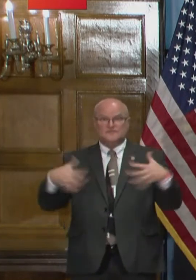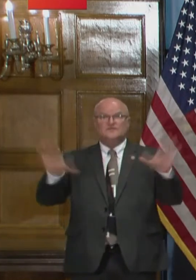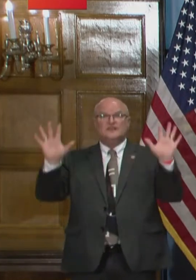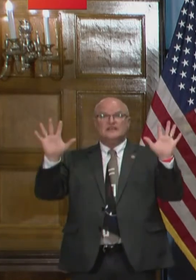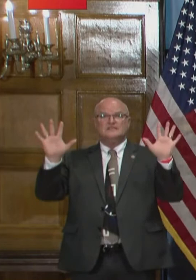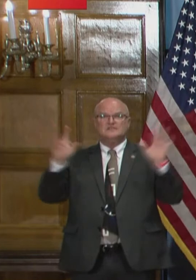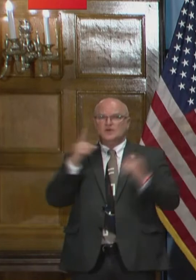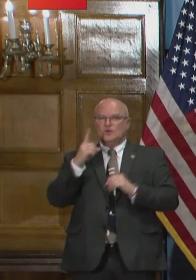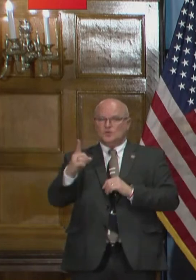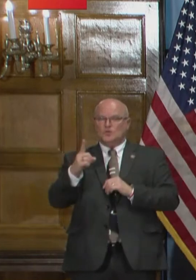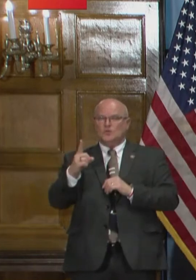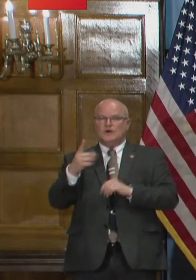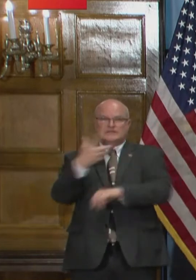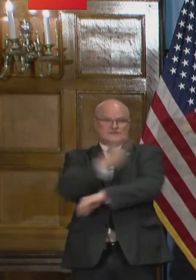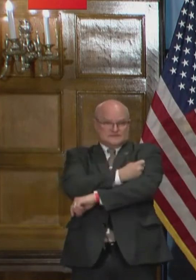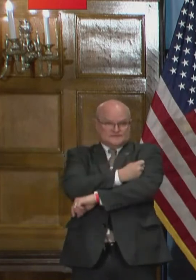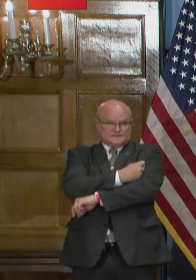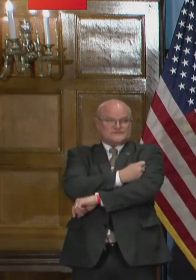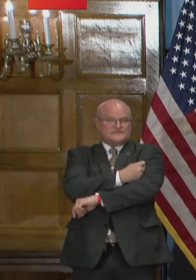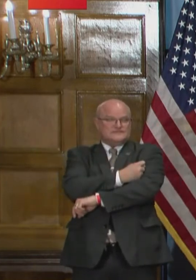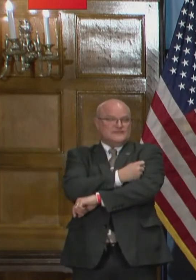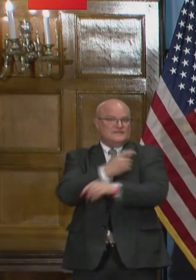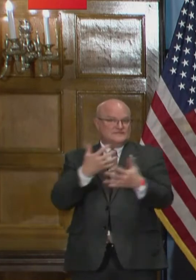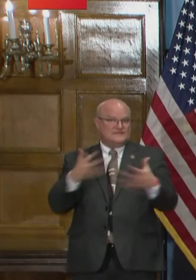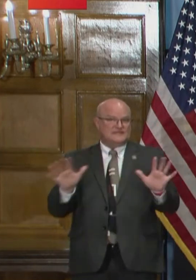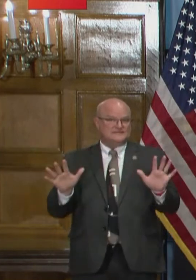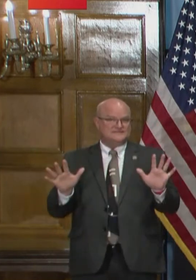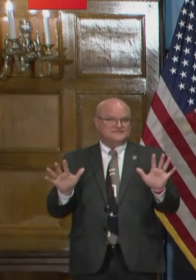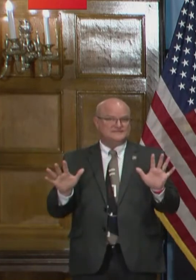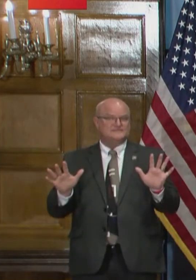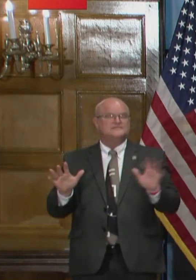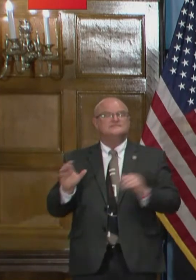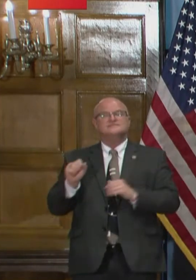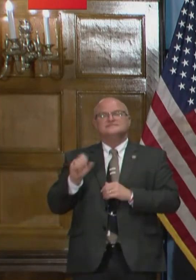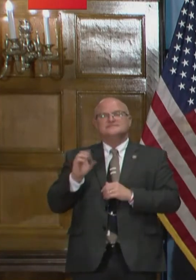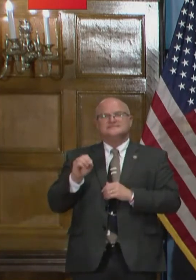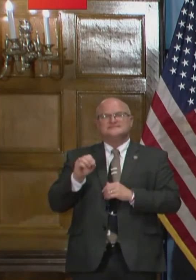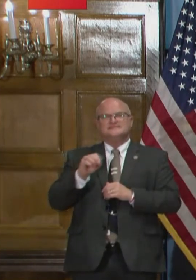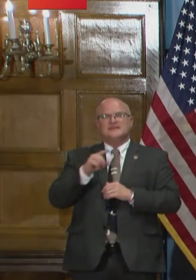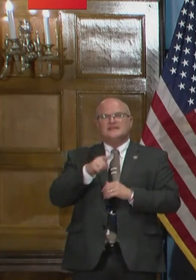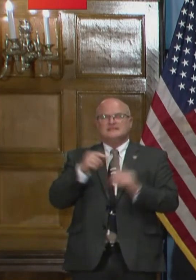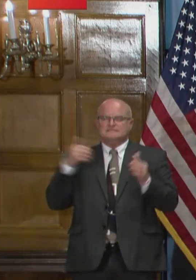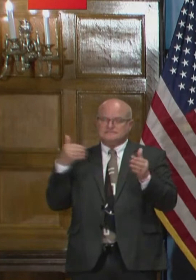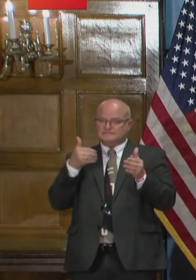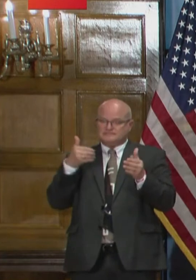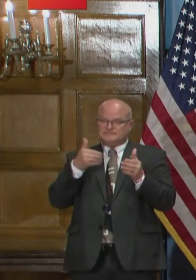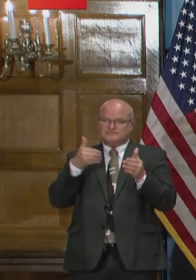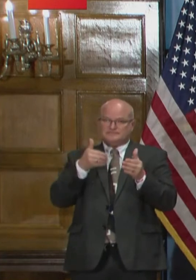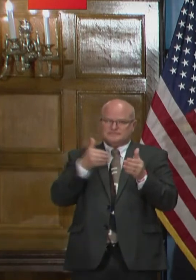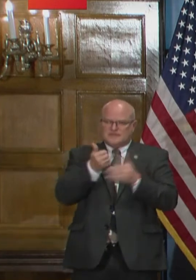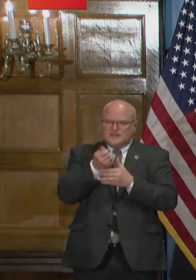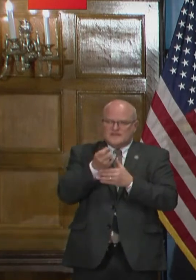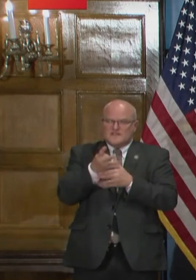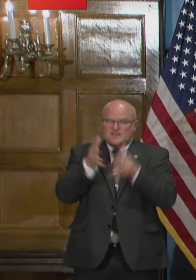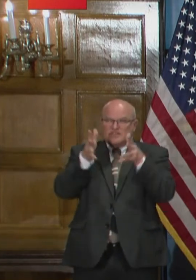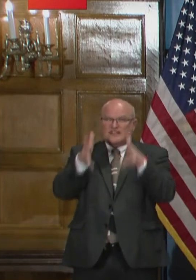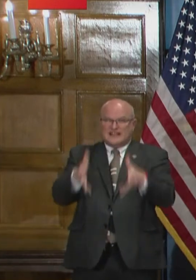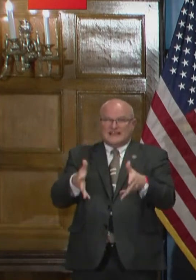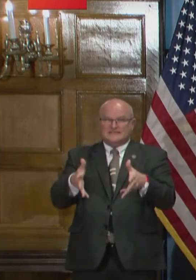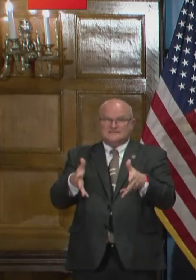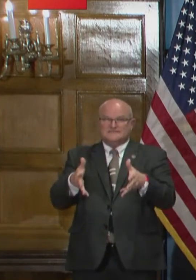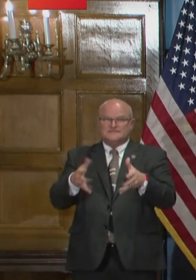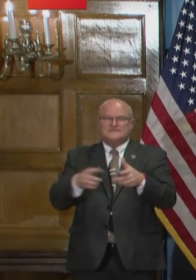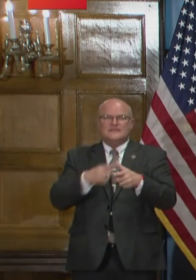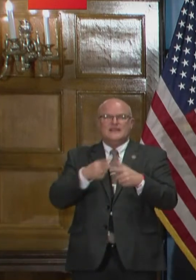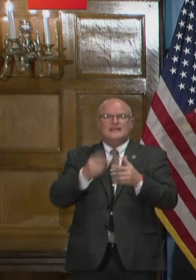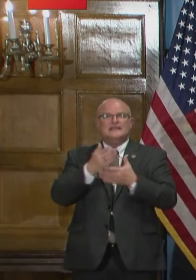one clinic for vaccination. And so they're closing in on the few that have not, and then